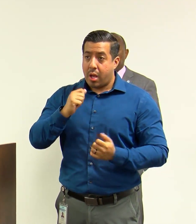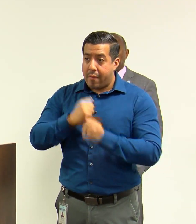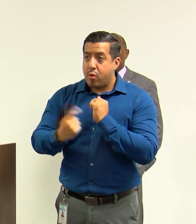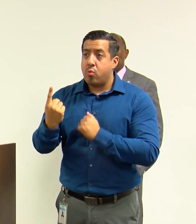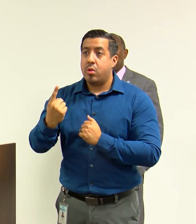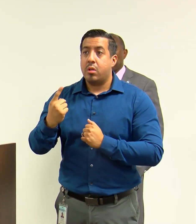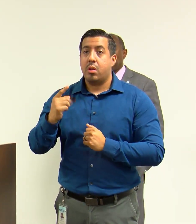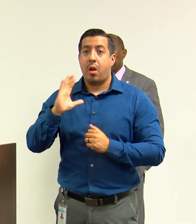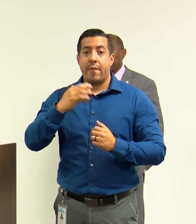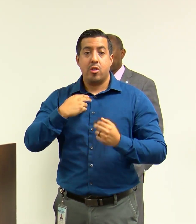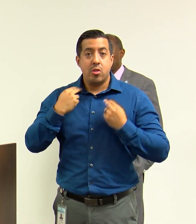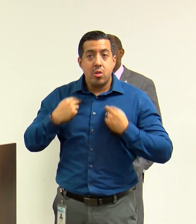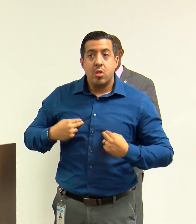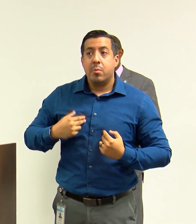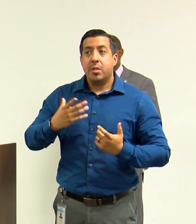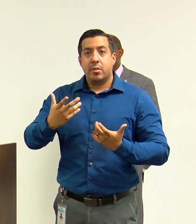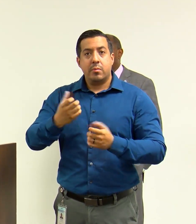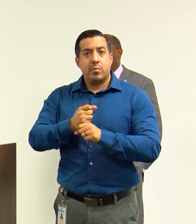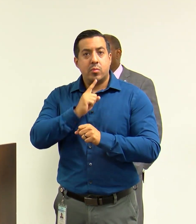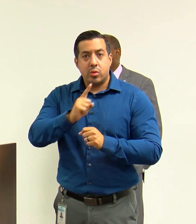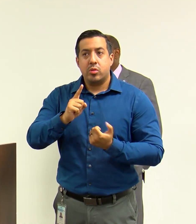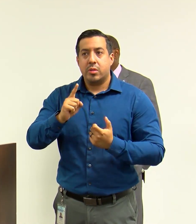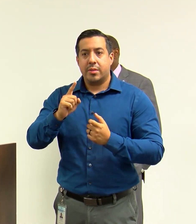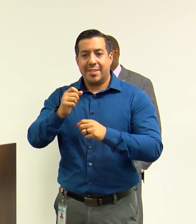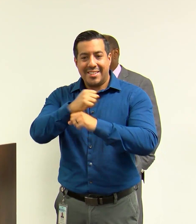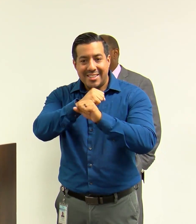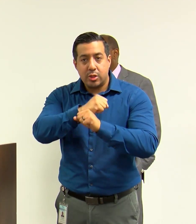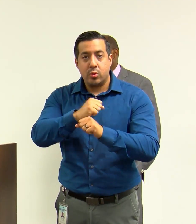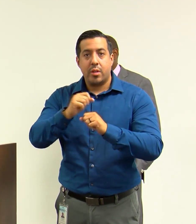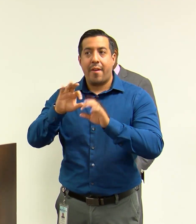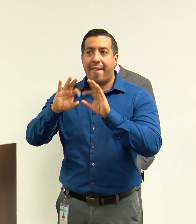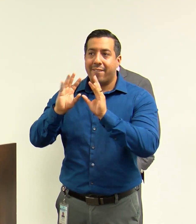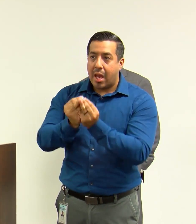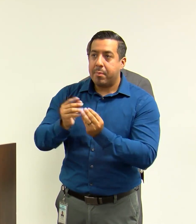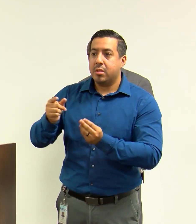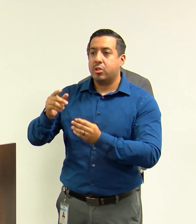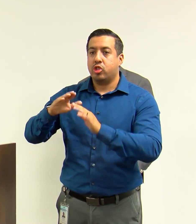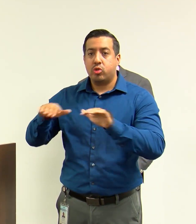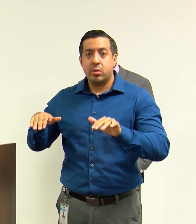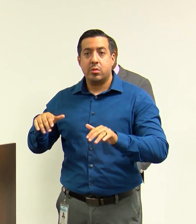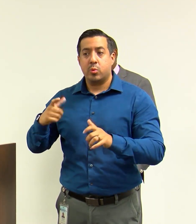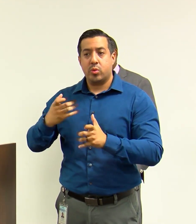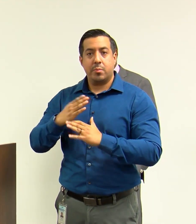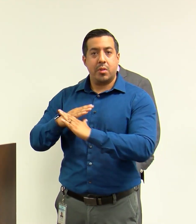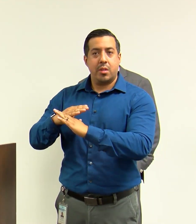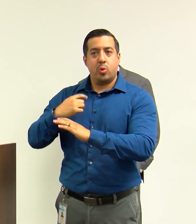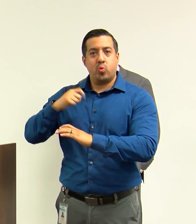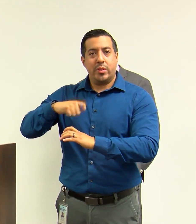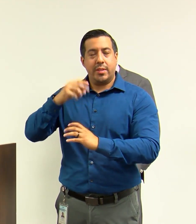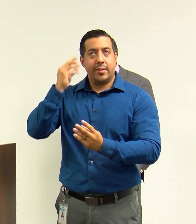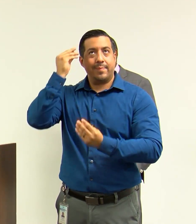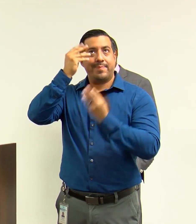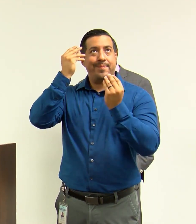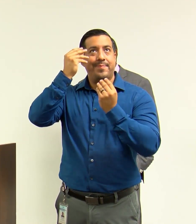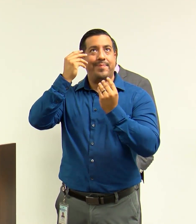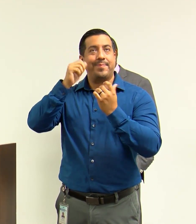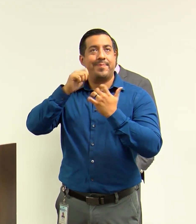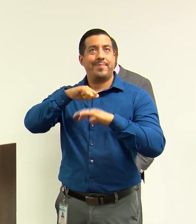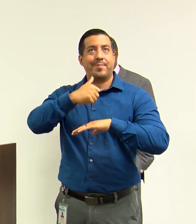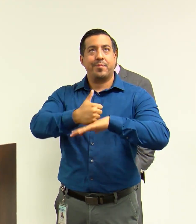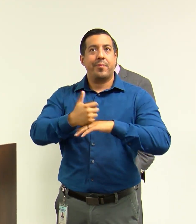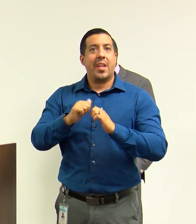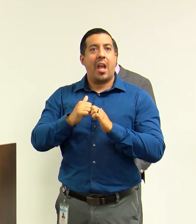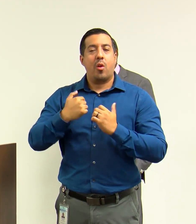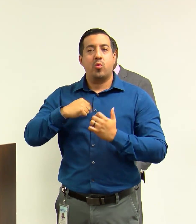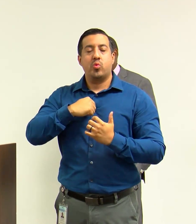our humanity, our safety and our security, our families and our children, then we must have the kind of thinking that brings about